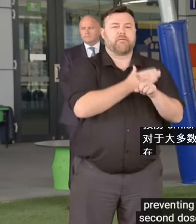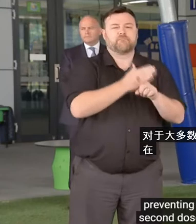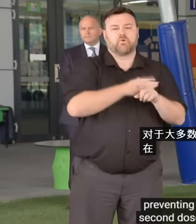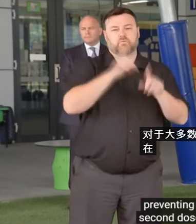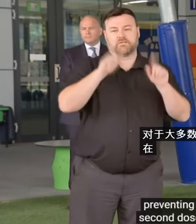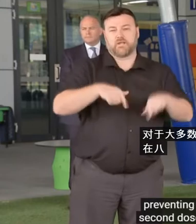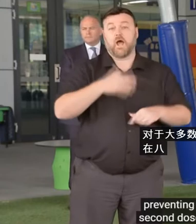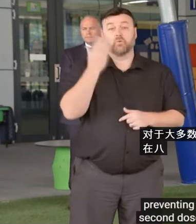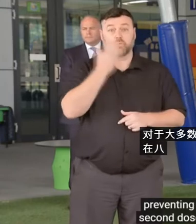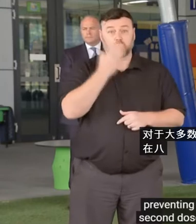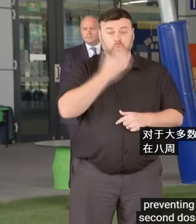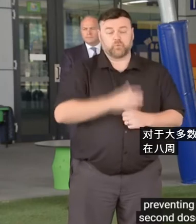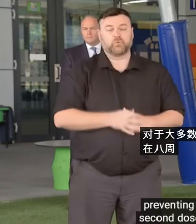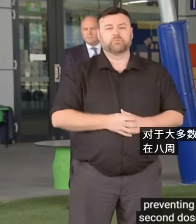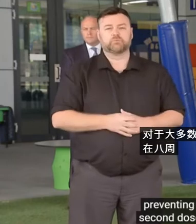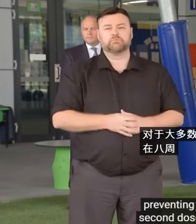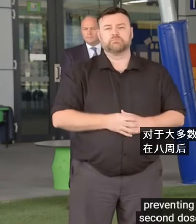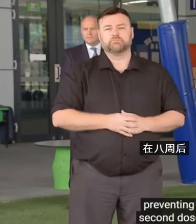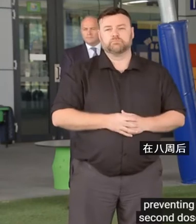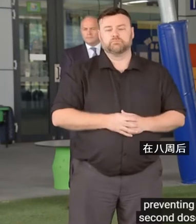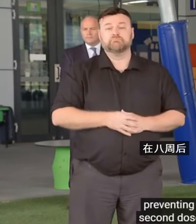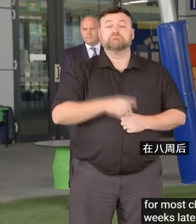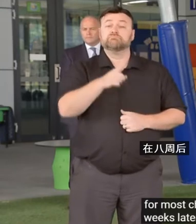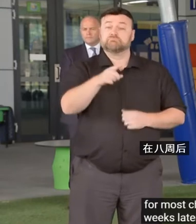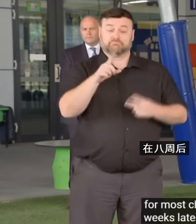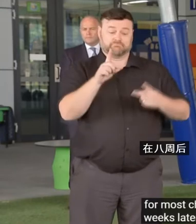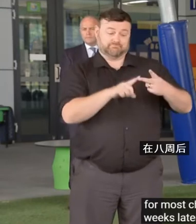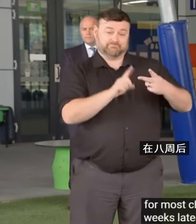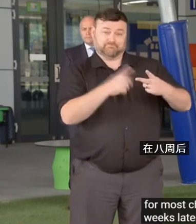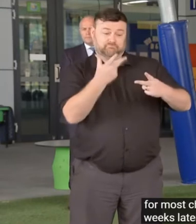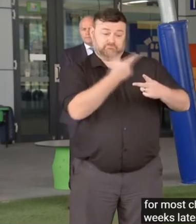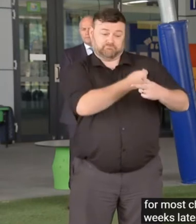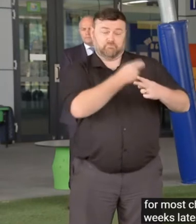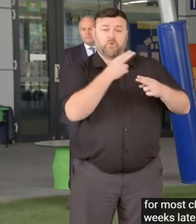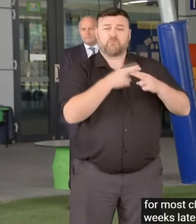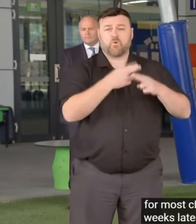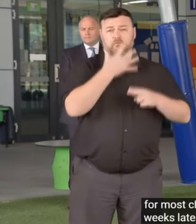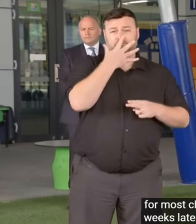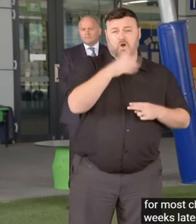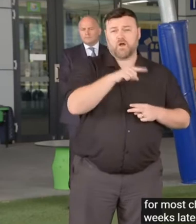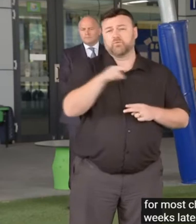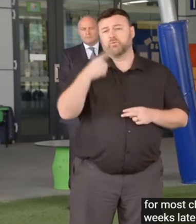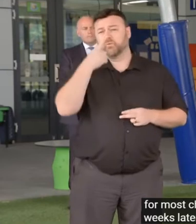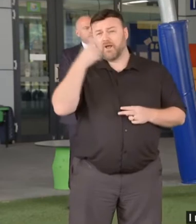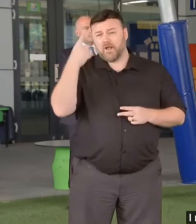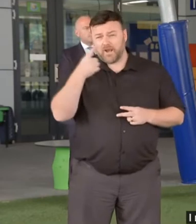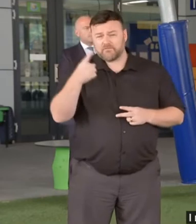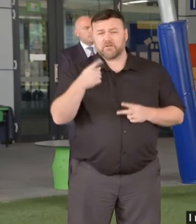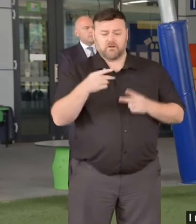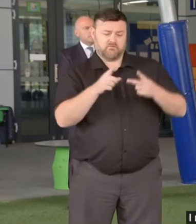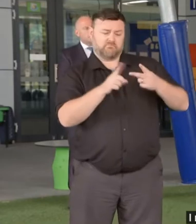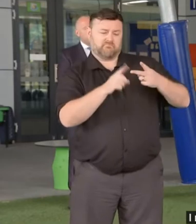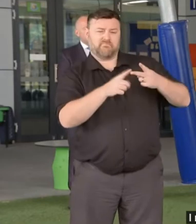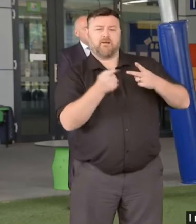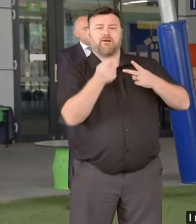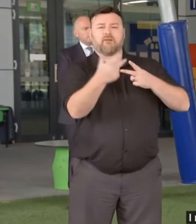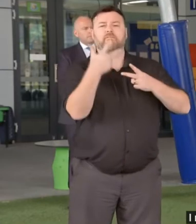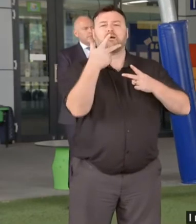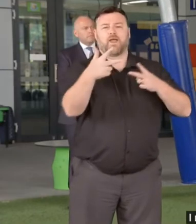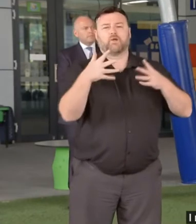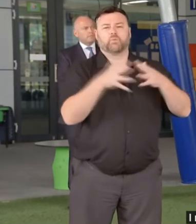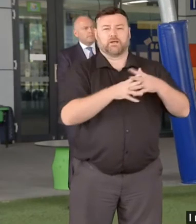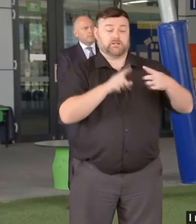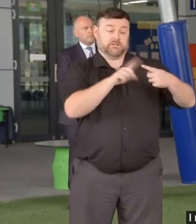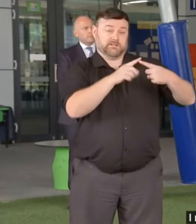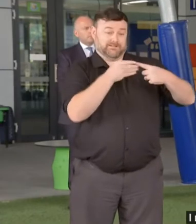for most children around 8 weeks later, is important to get. I mentioned the interval between the children's vaccines.